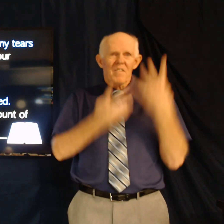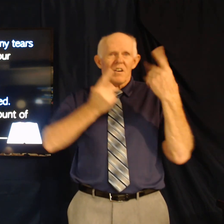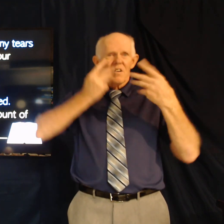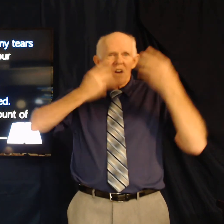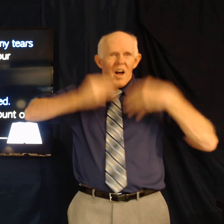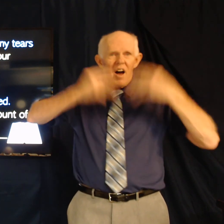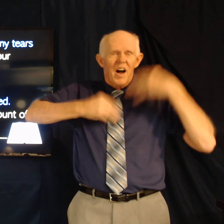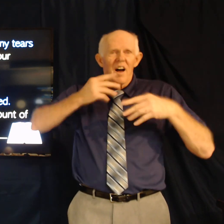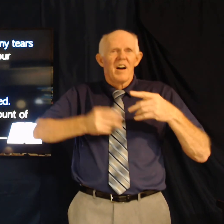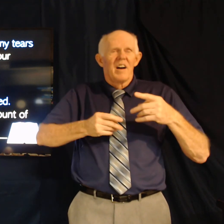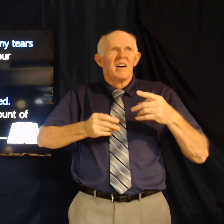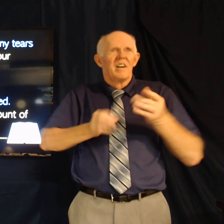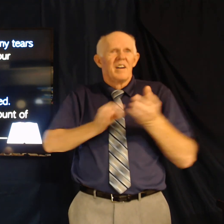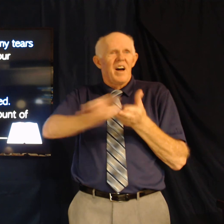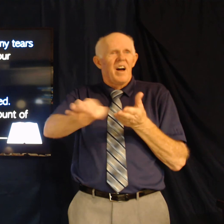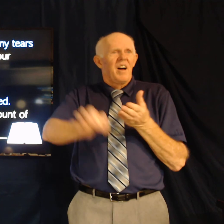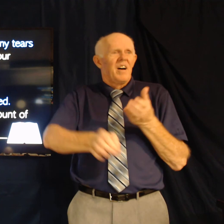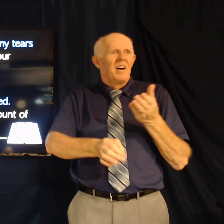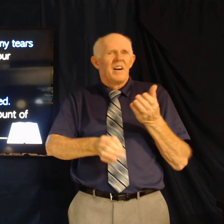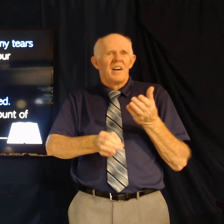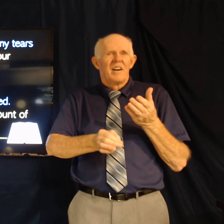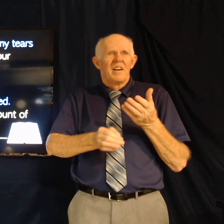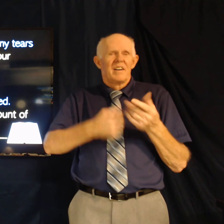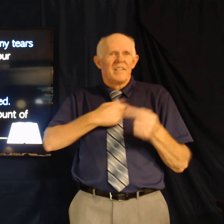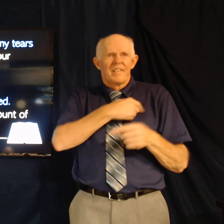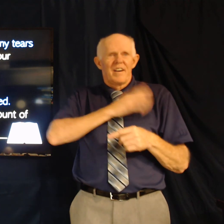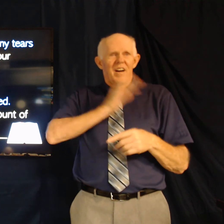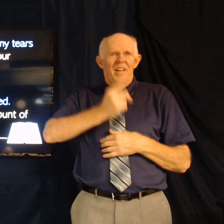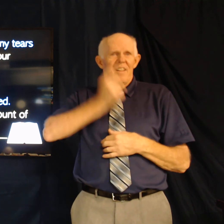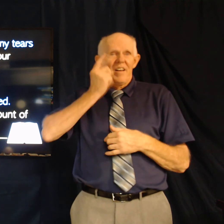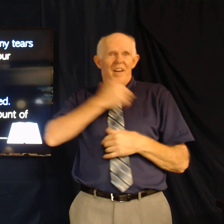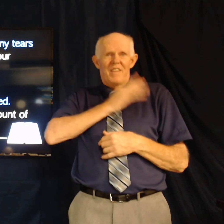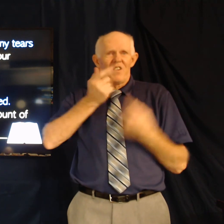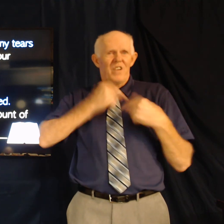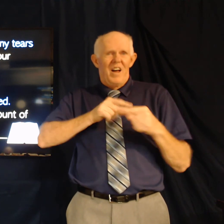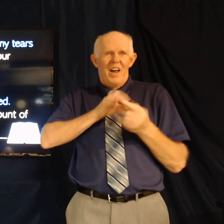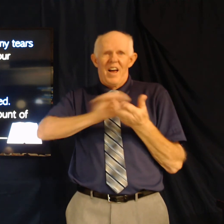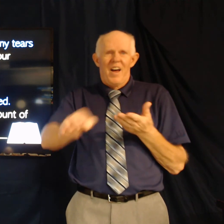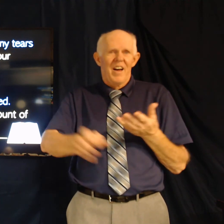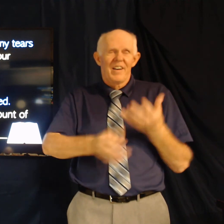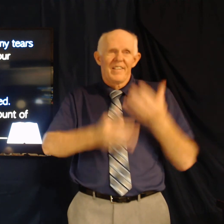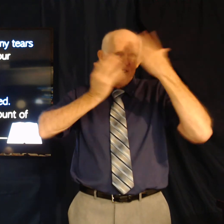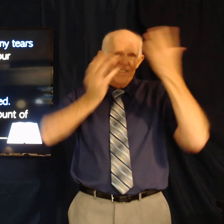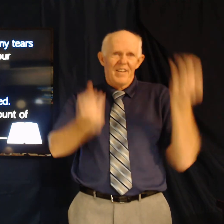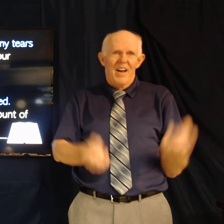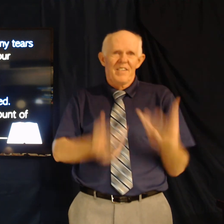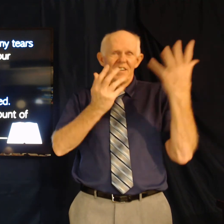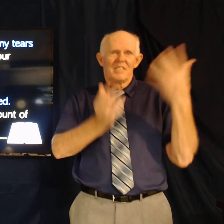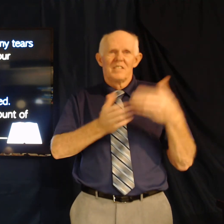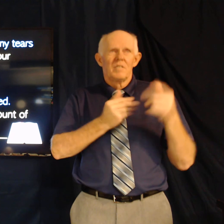He knows how much we've cried. He counts our tears. We've never tried to count our